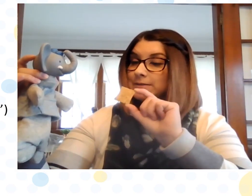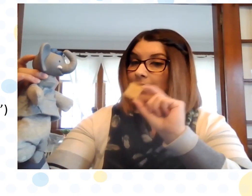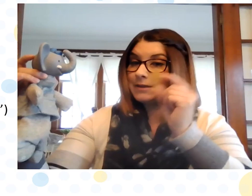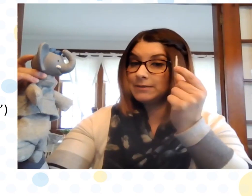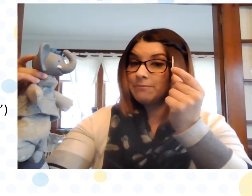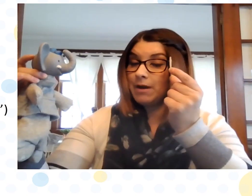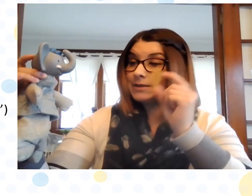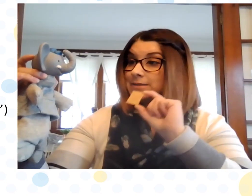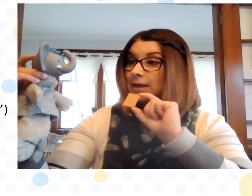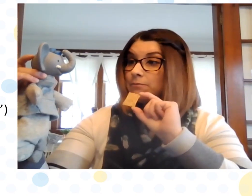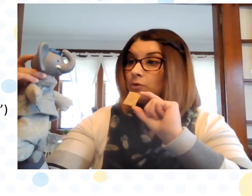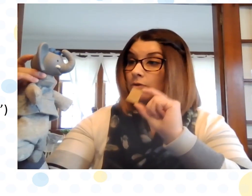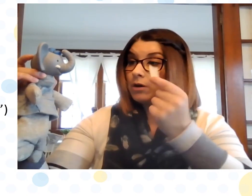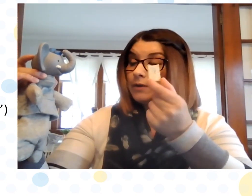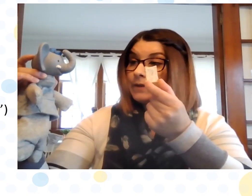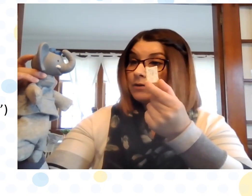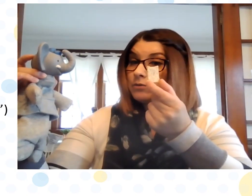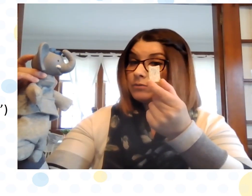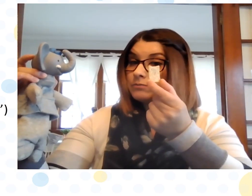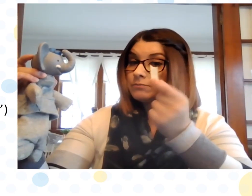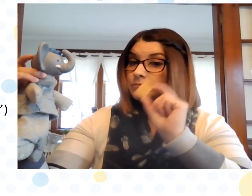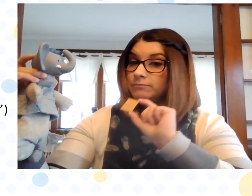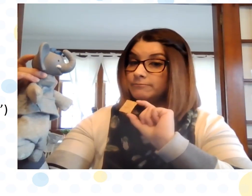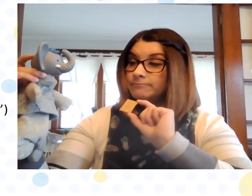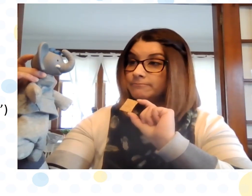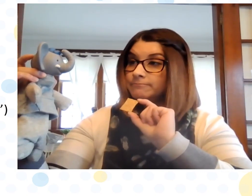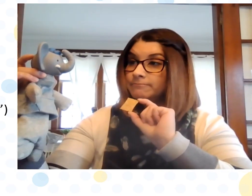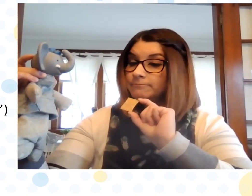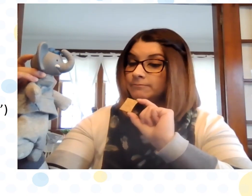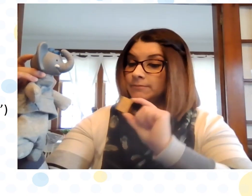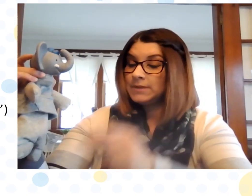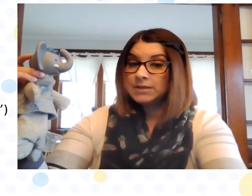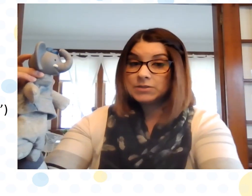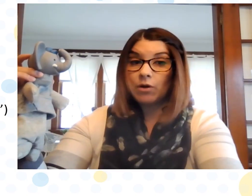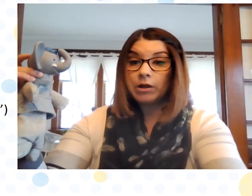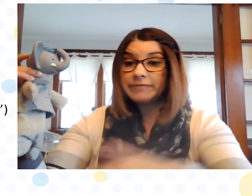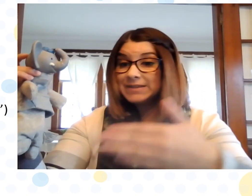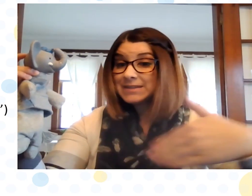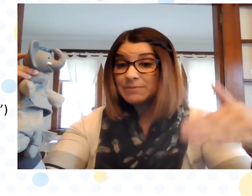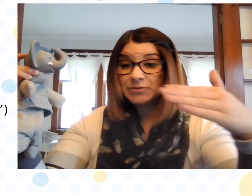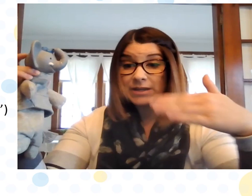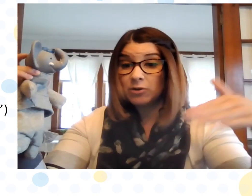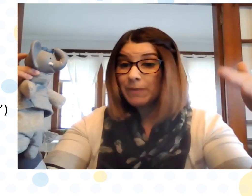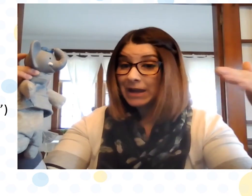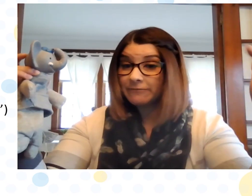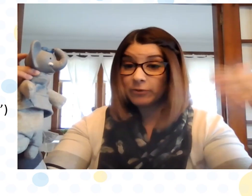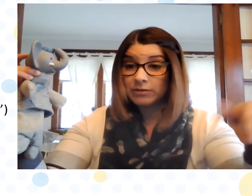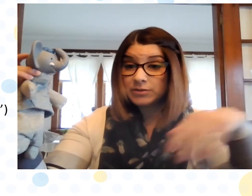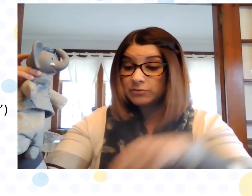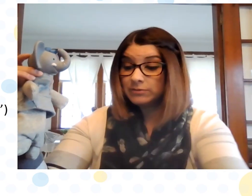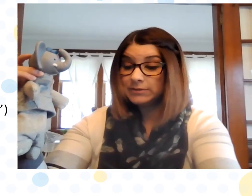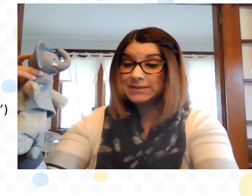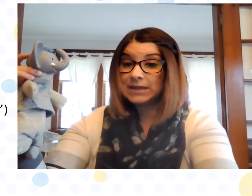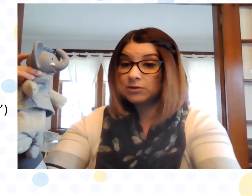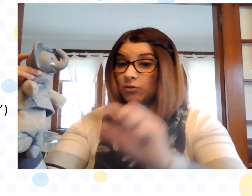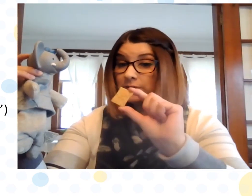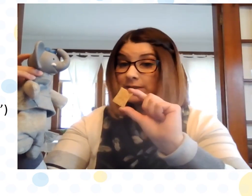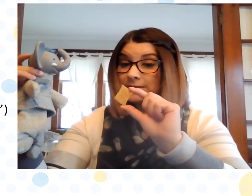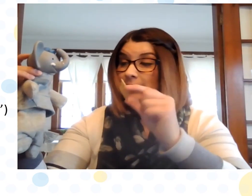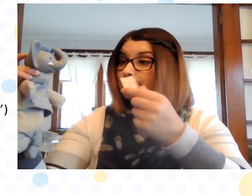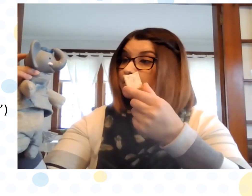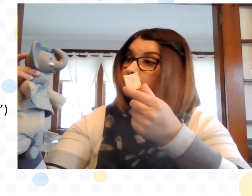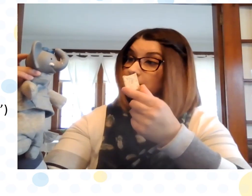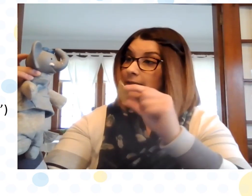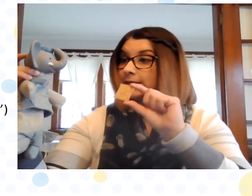and expect that they might say more on their own. So all these steps you can go back and forth to. Let's say